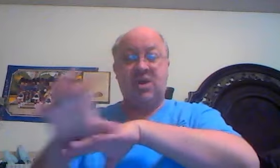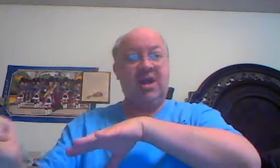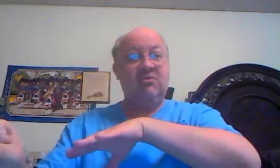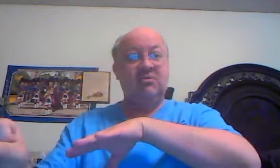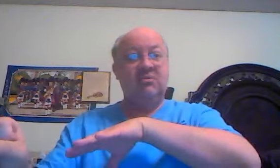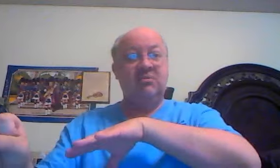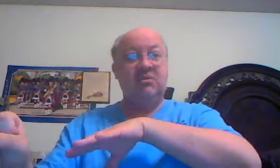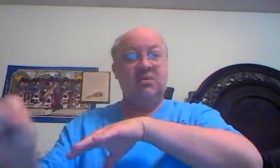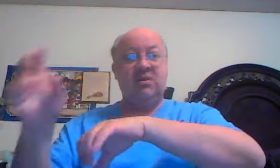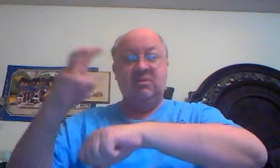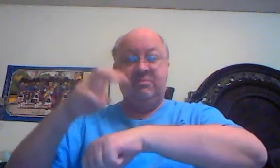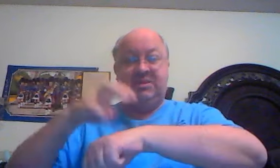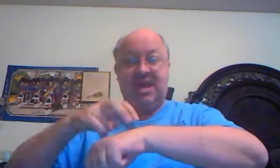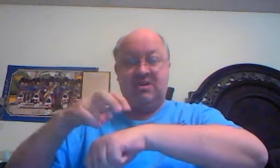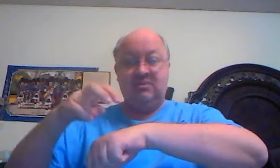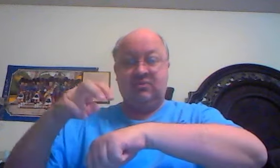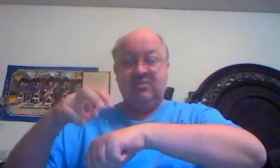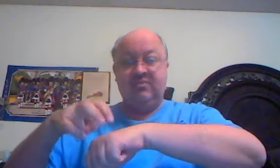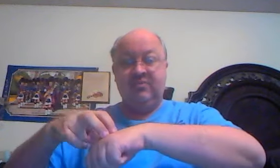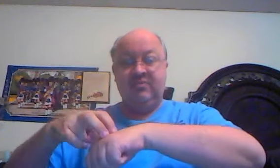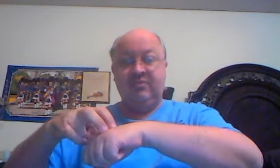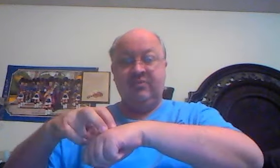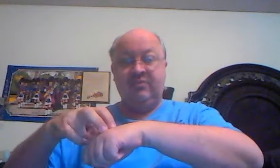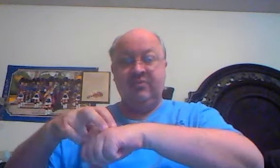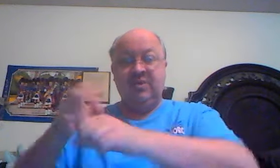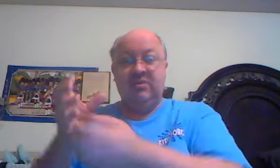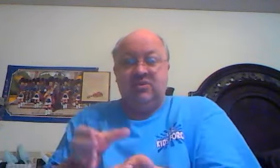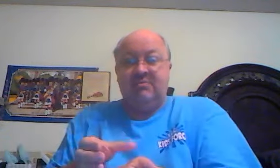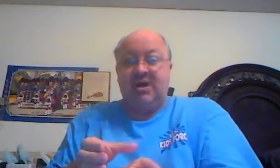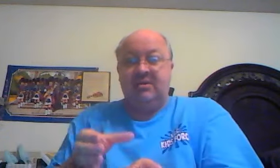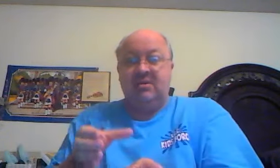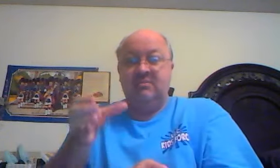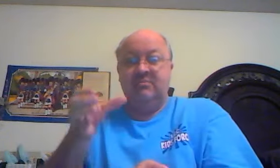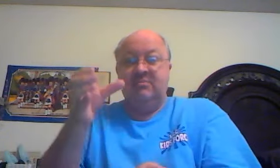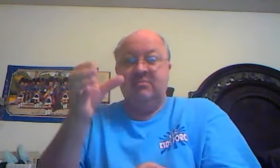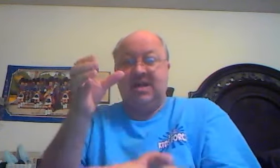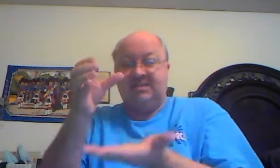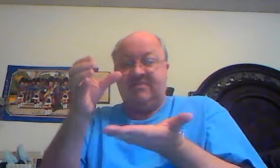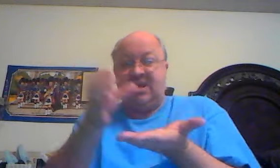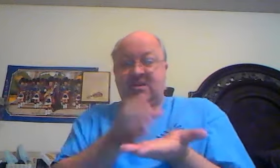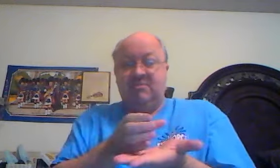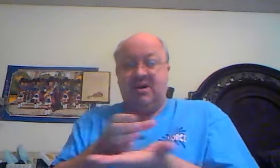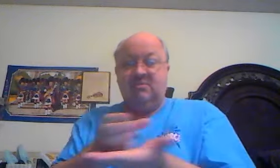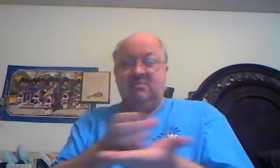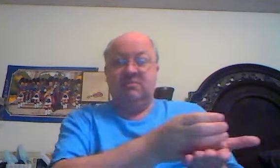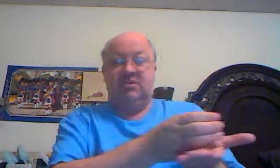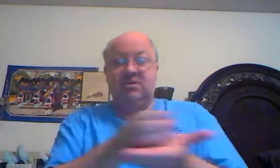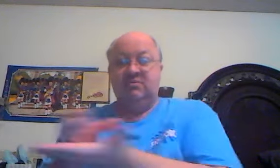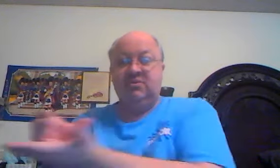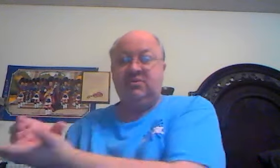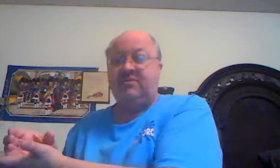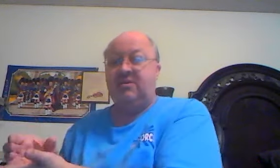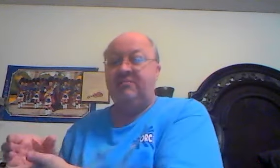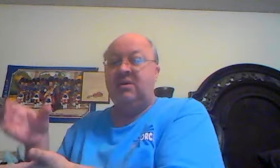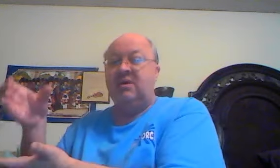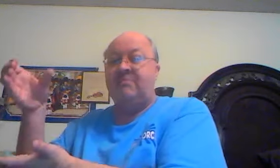out, potatoes, then do a bottle, classify it, a bottle, we'll do it over here, a